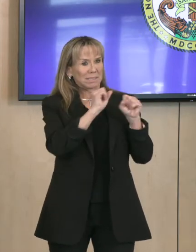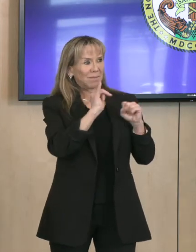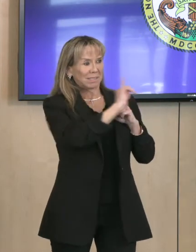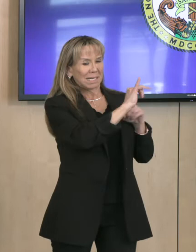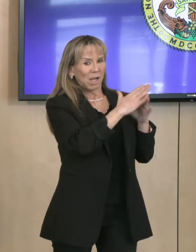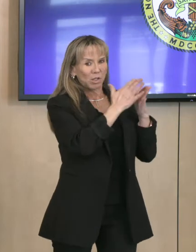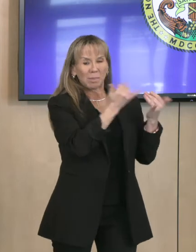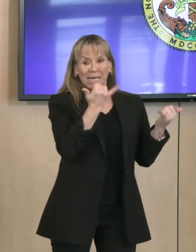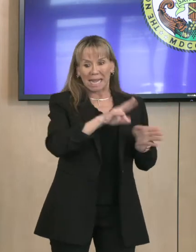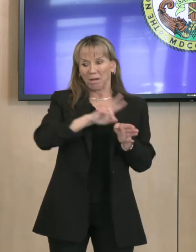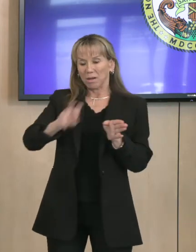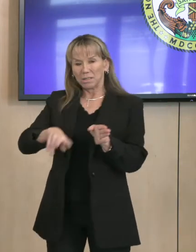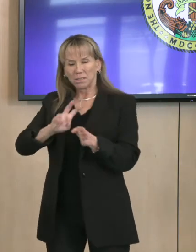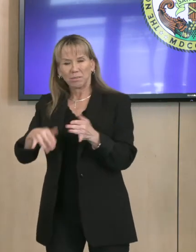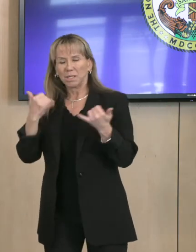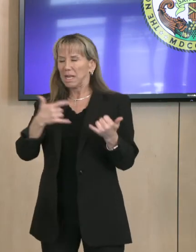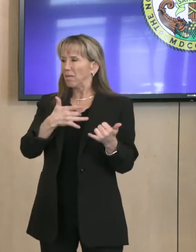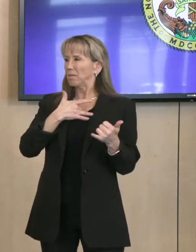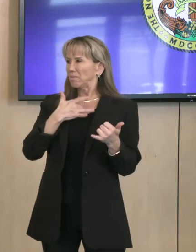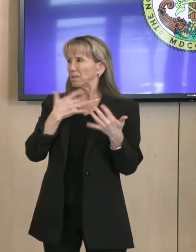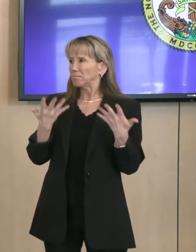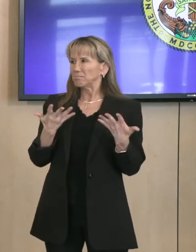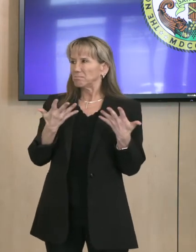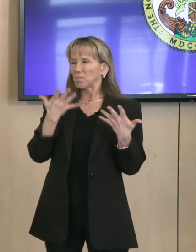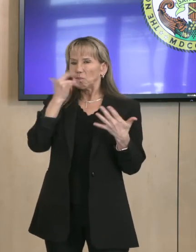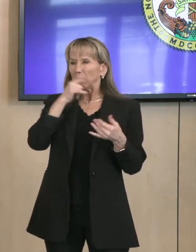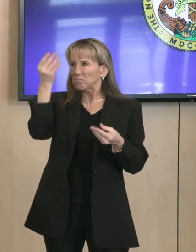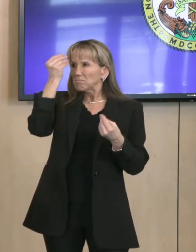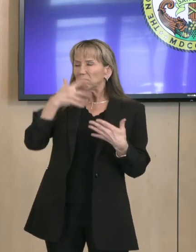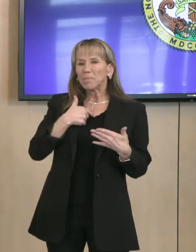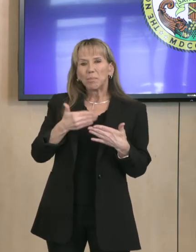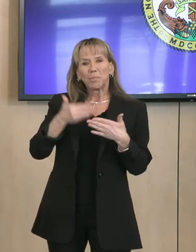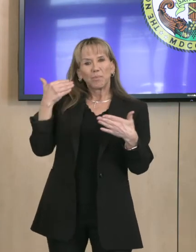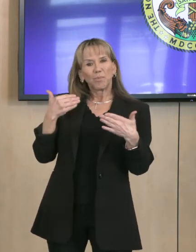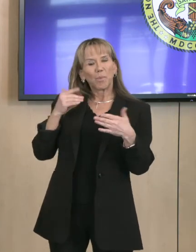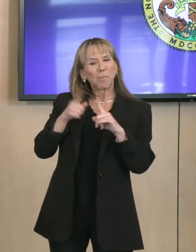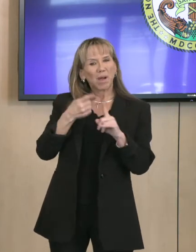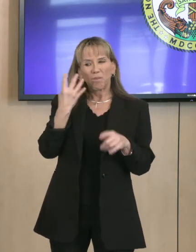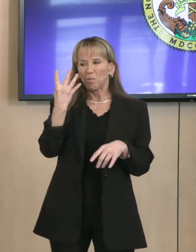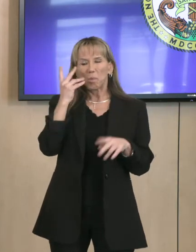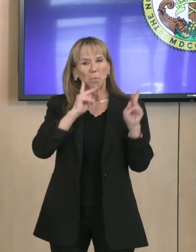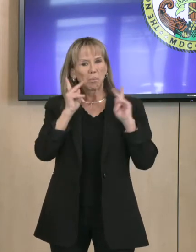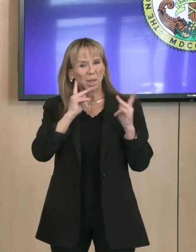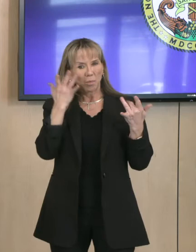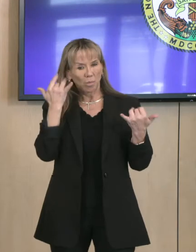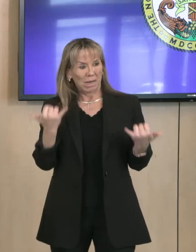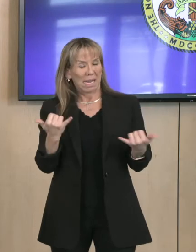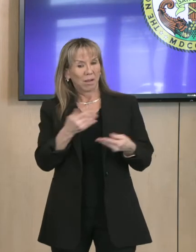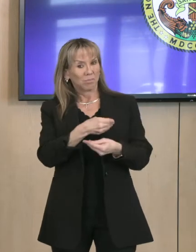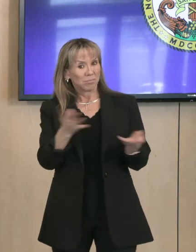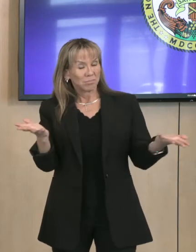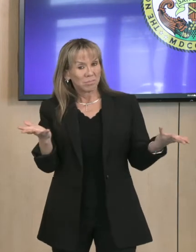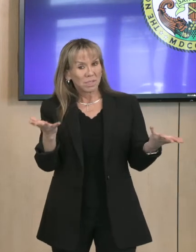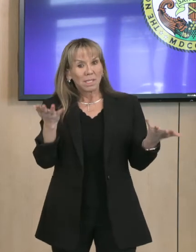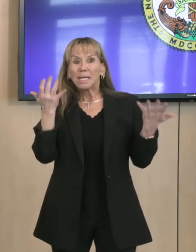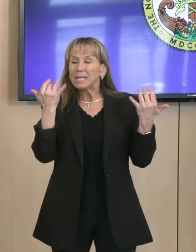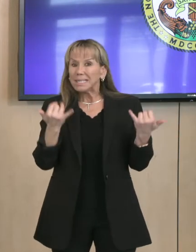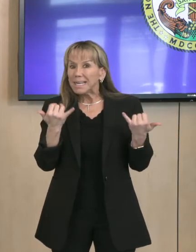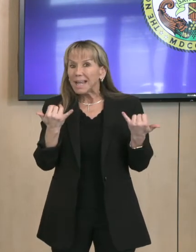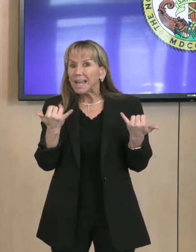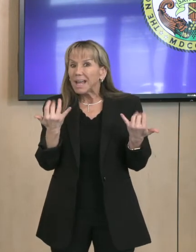So why is that? Why are we getting this confirmation today about those 4 people, especially since, everyone was